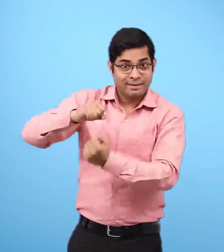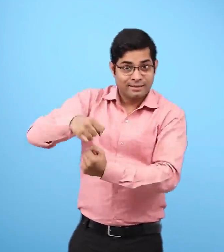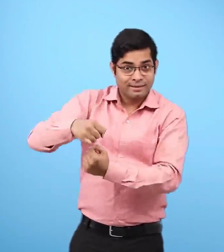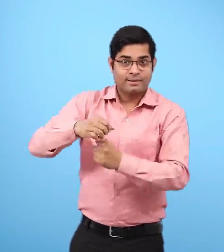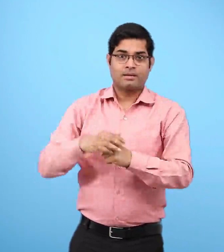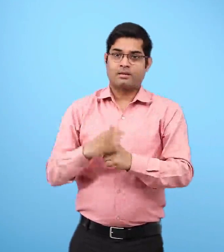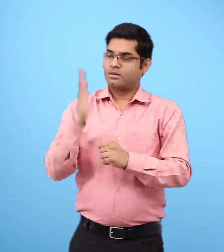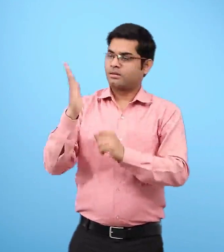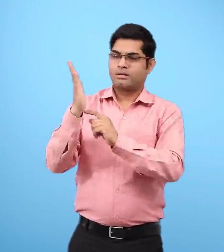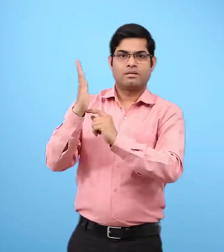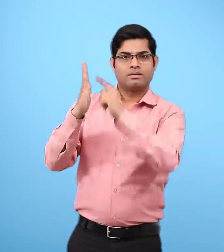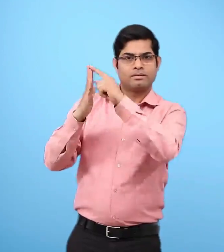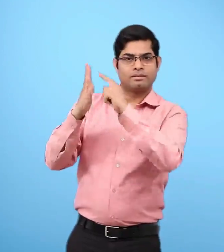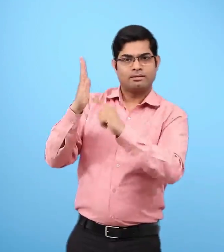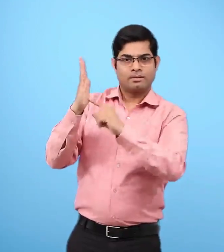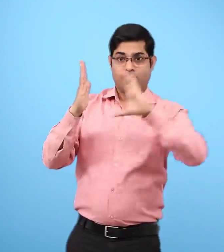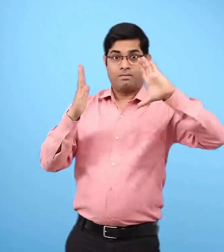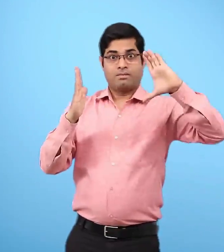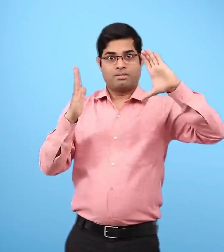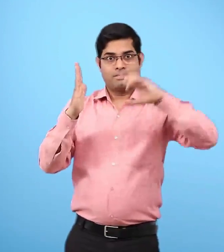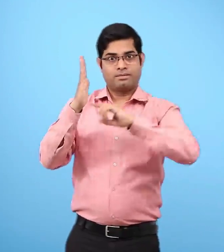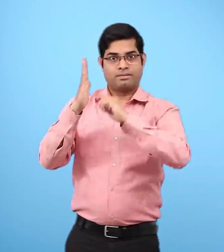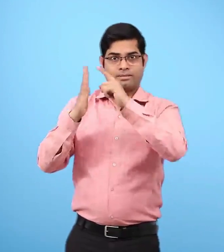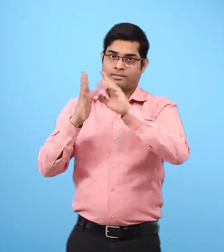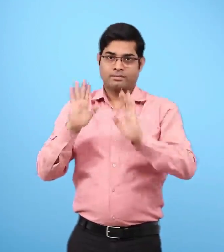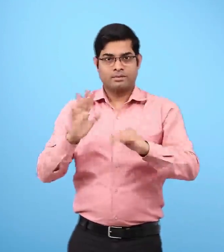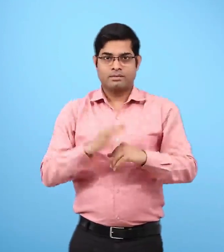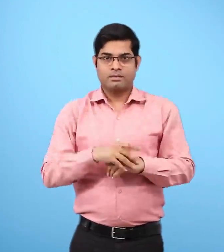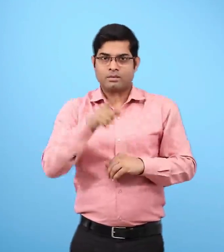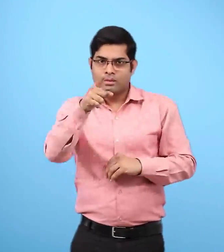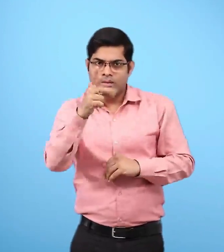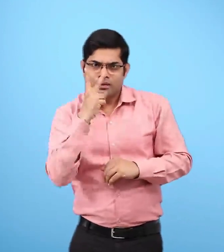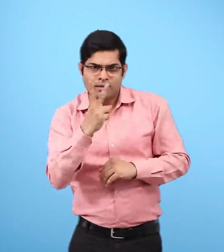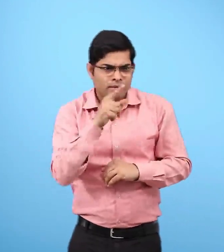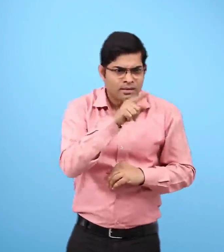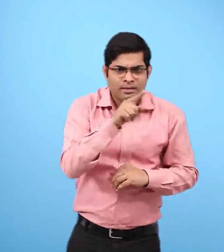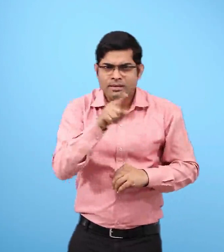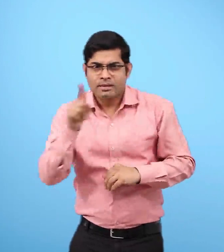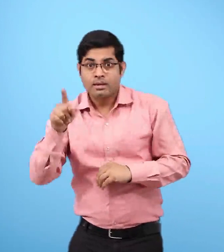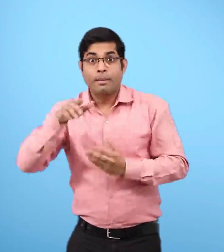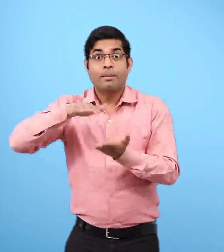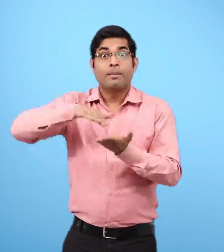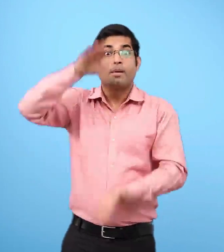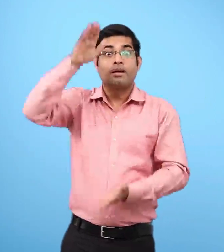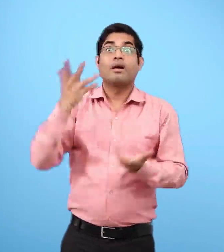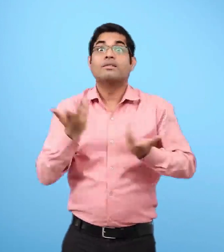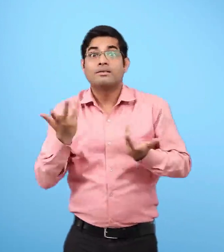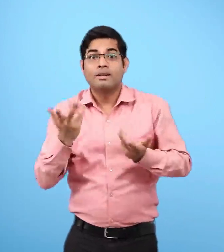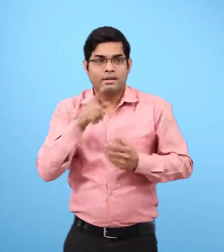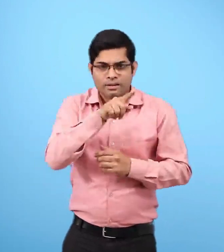3 is as long as your palm. You have to identify and